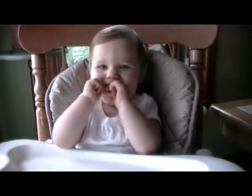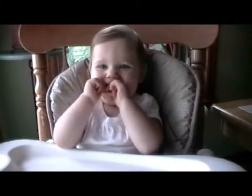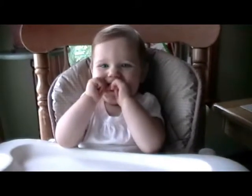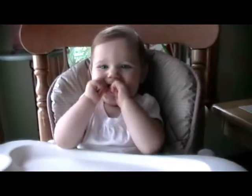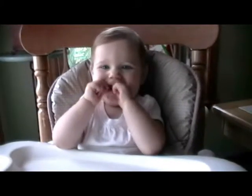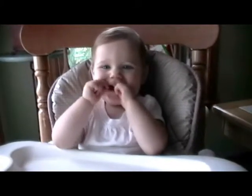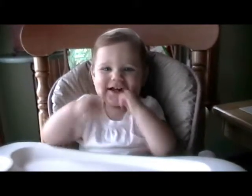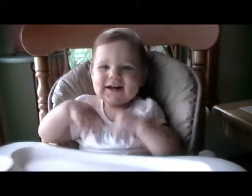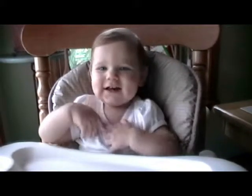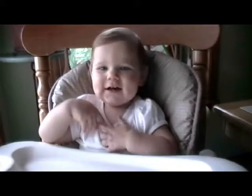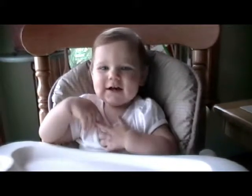Say